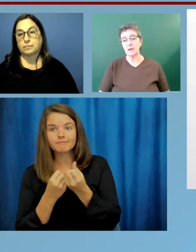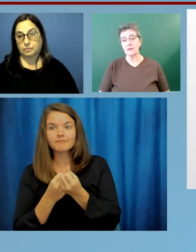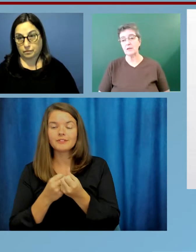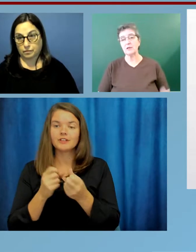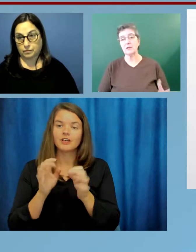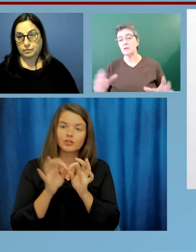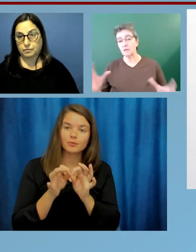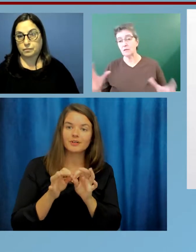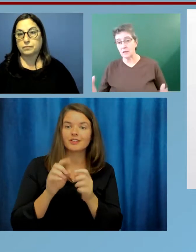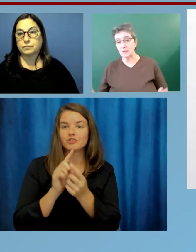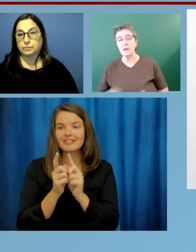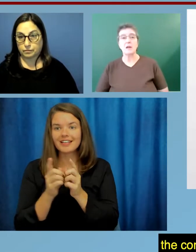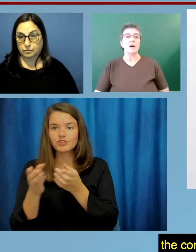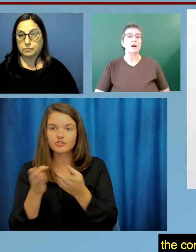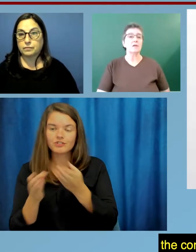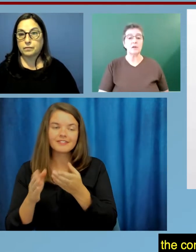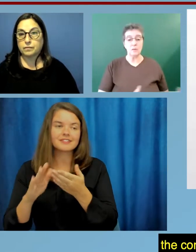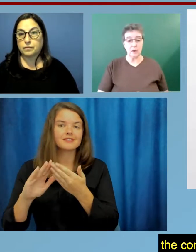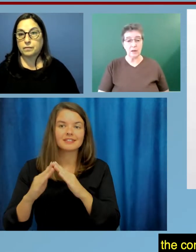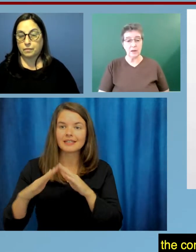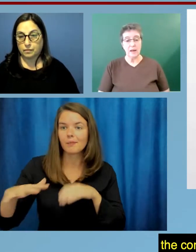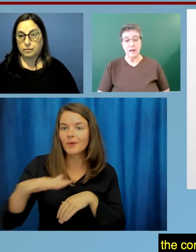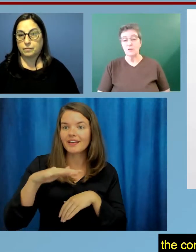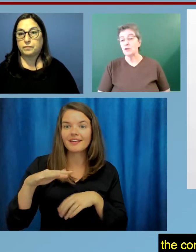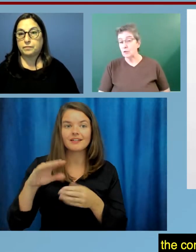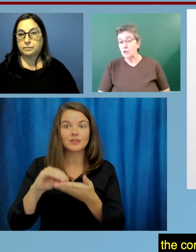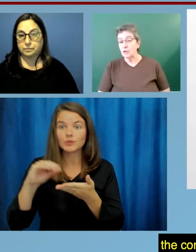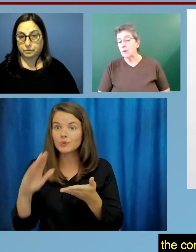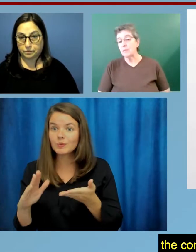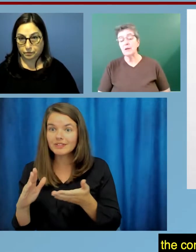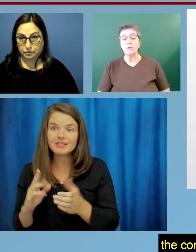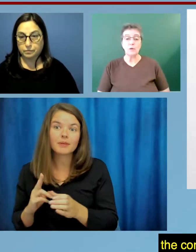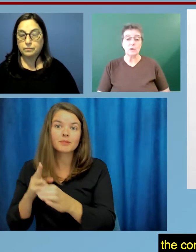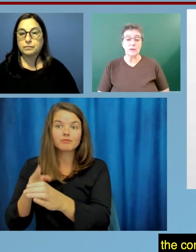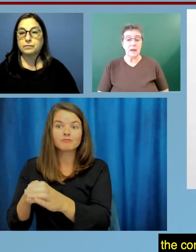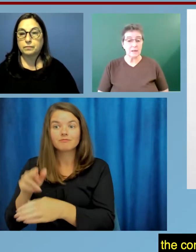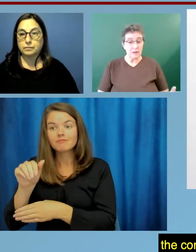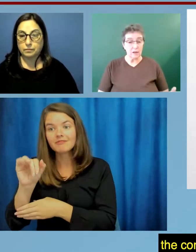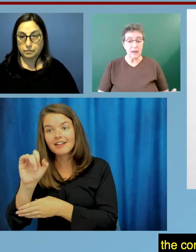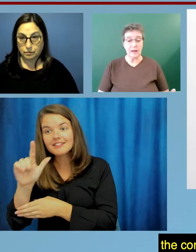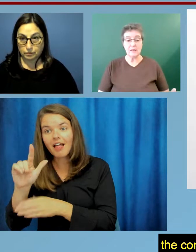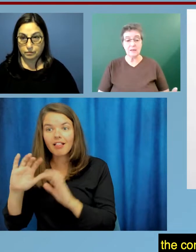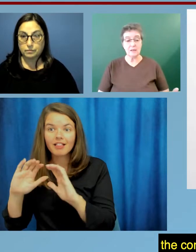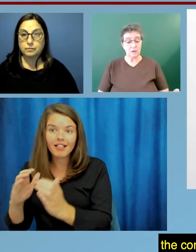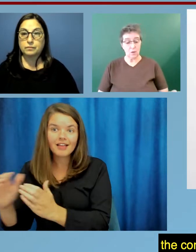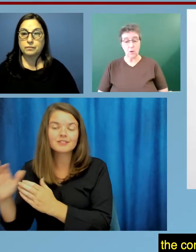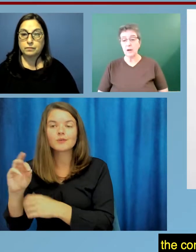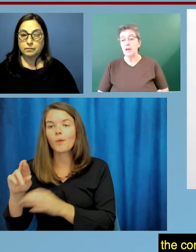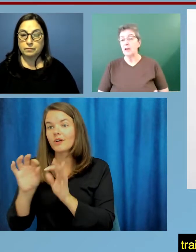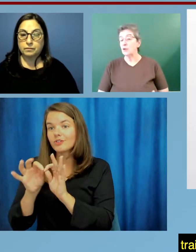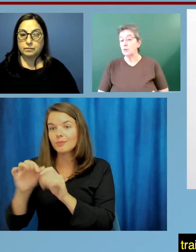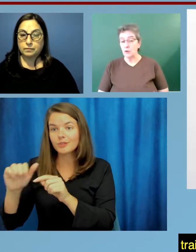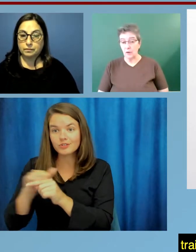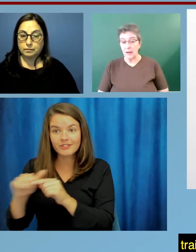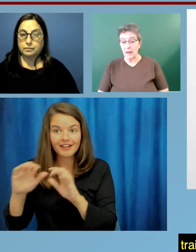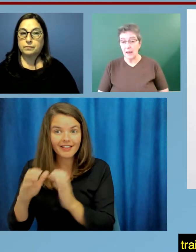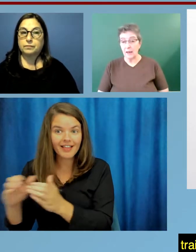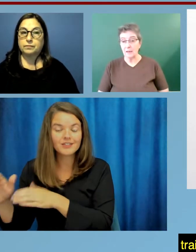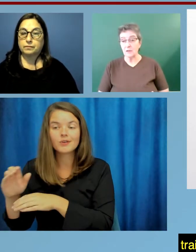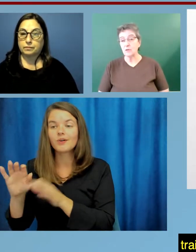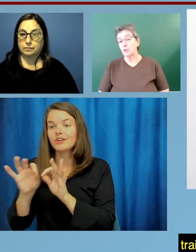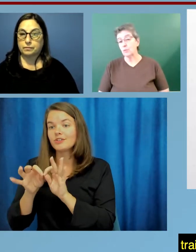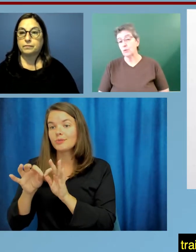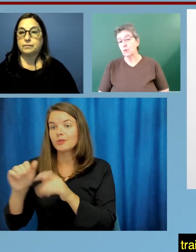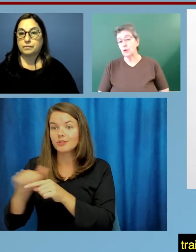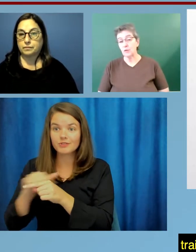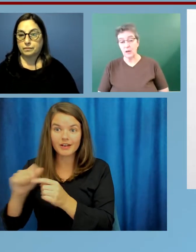and translation services, the community, students who may be enrolled in ASL classes or interpreter training